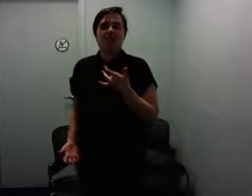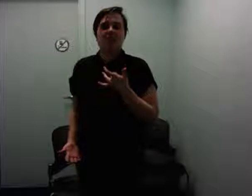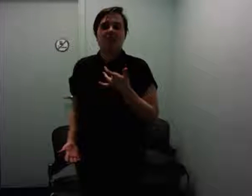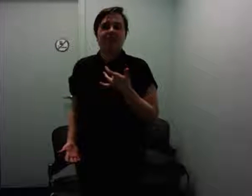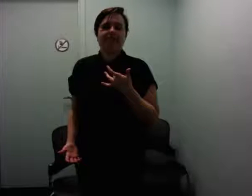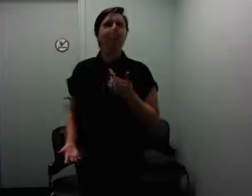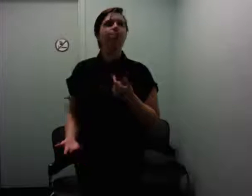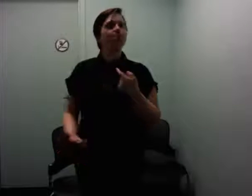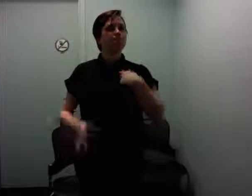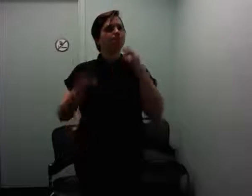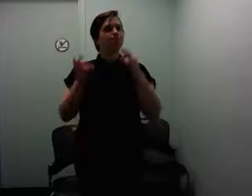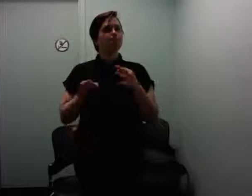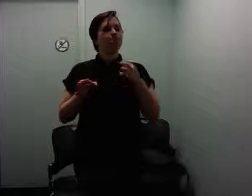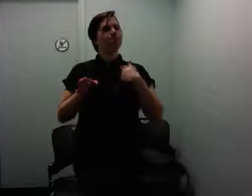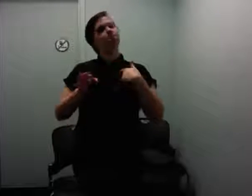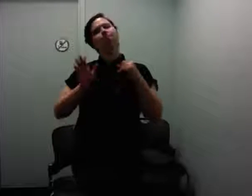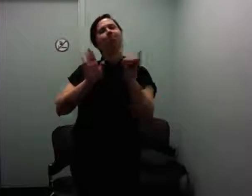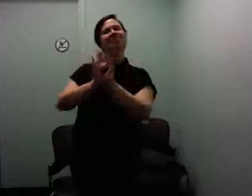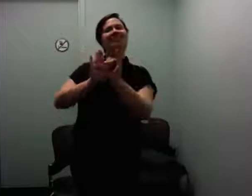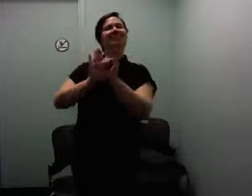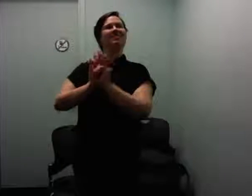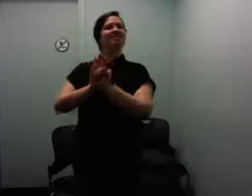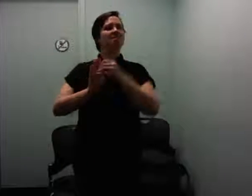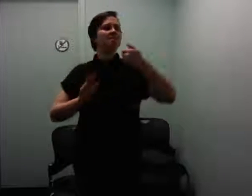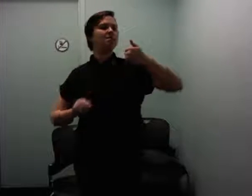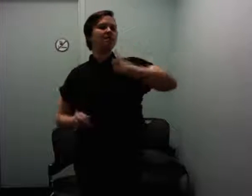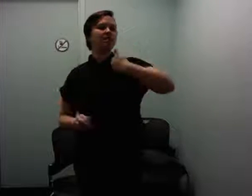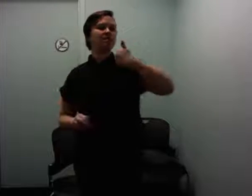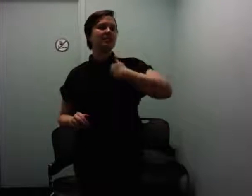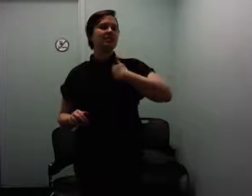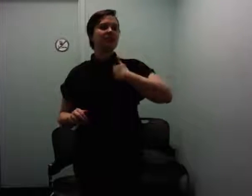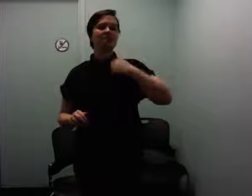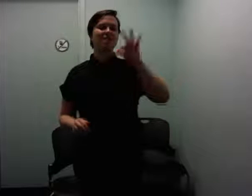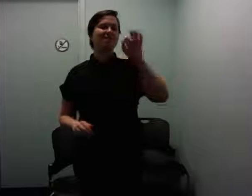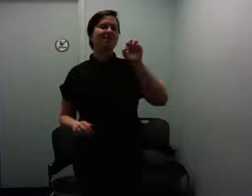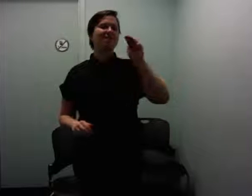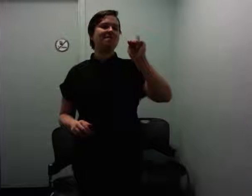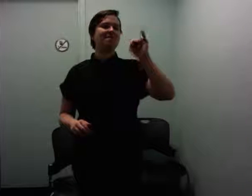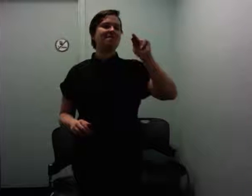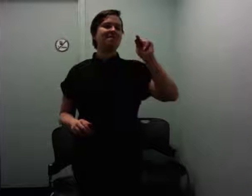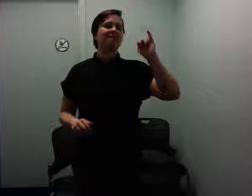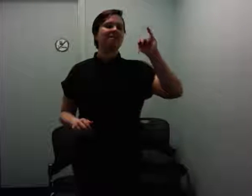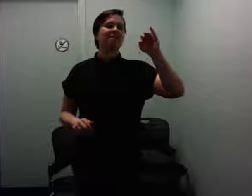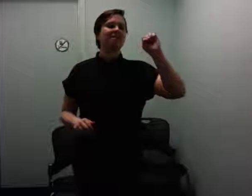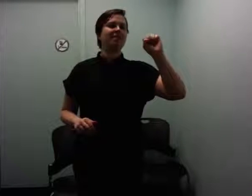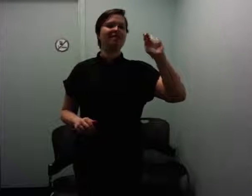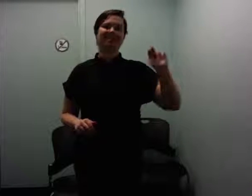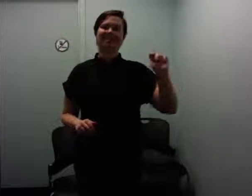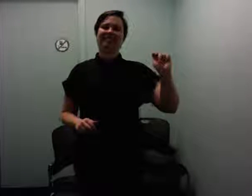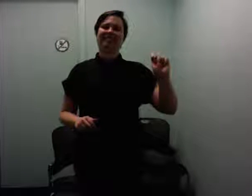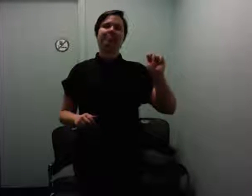recent research has shown me that feminism has become an unpopular word.